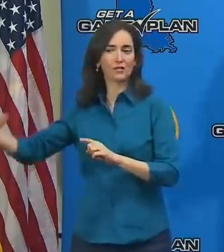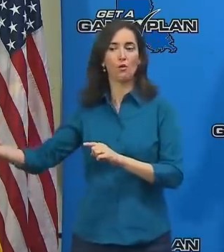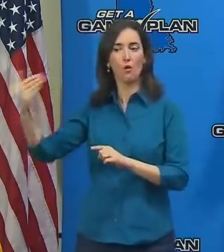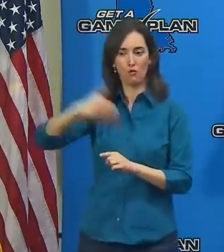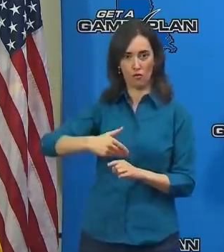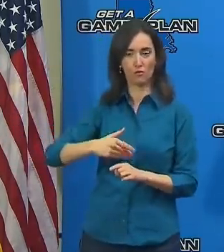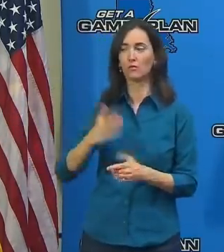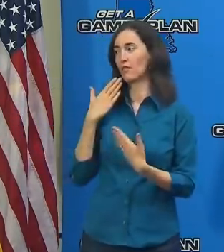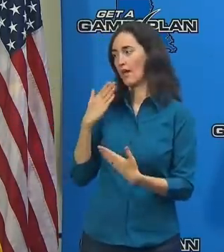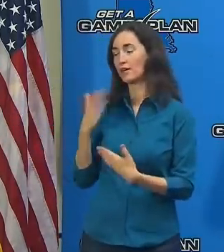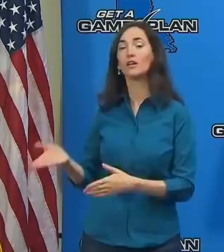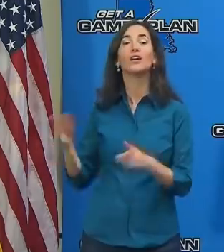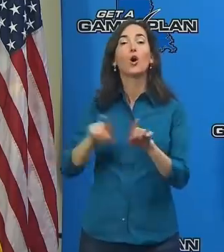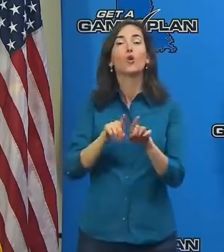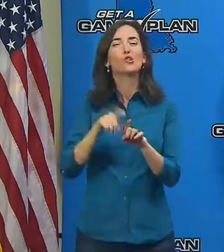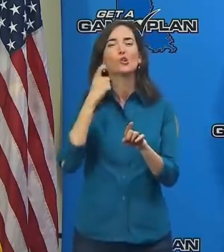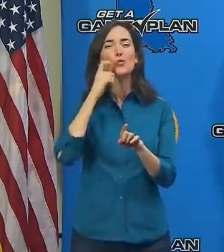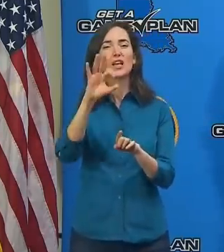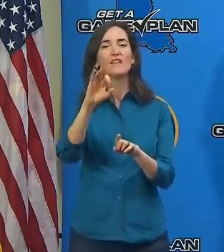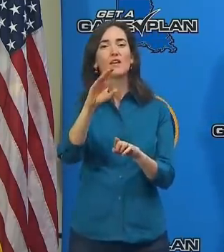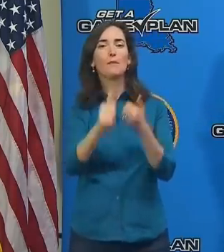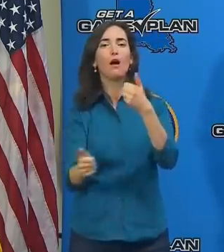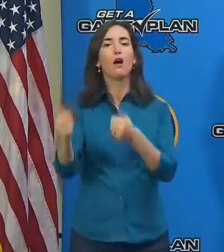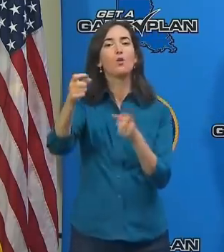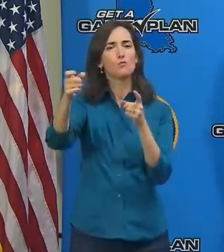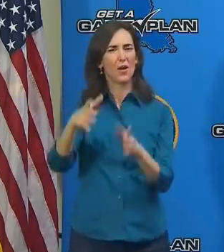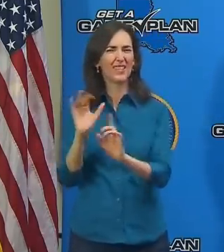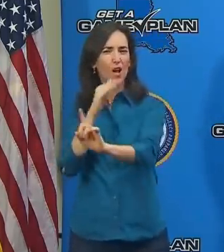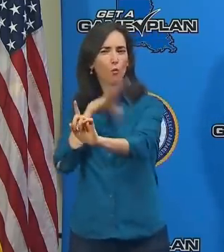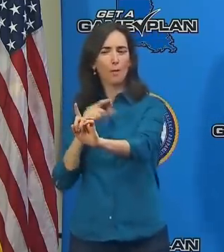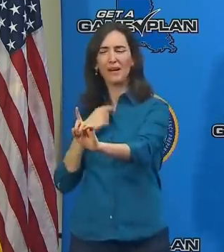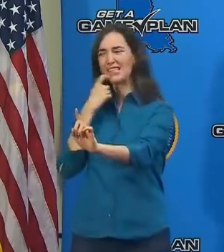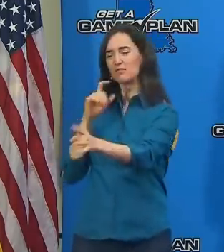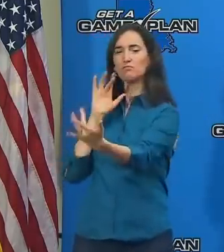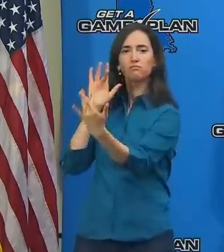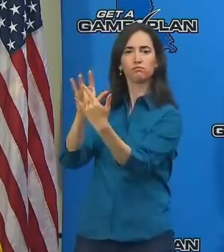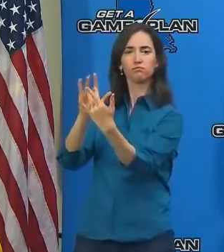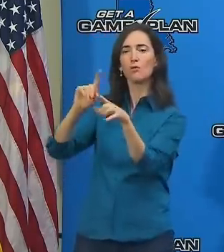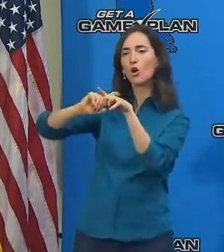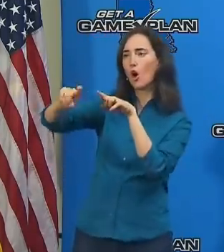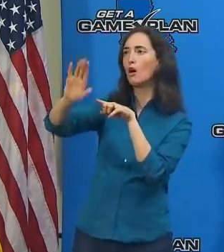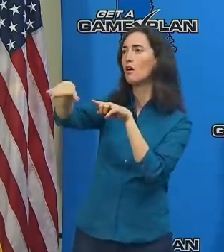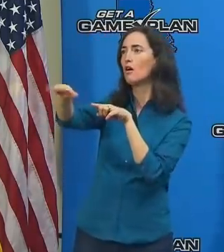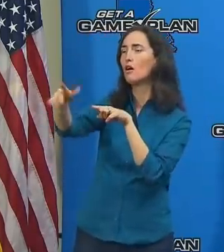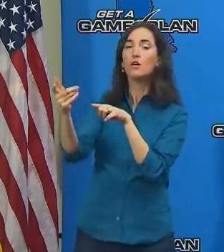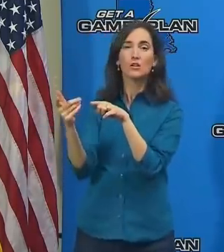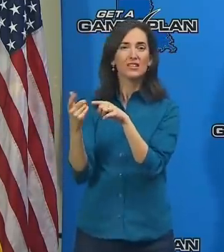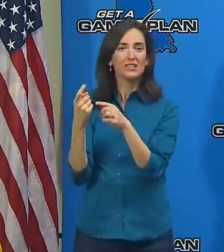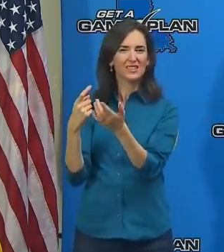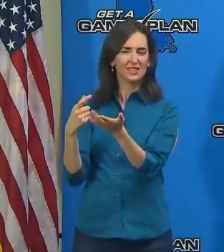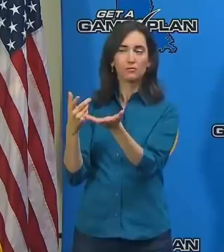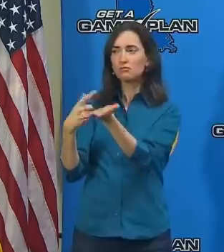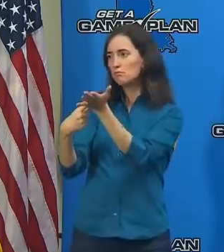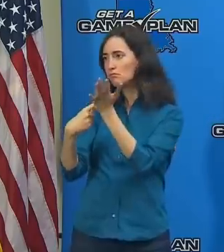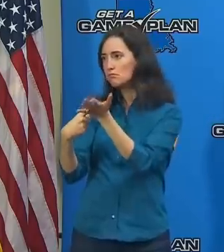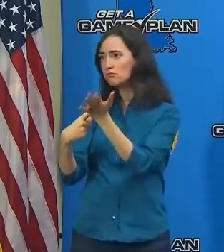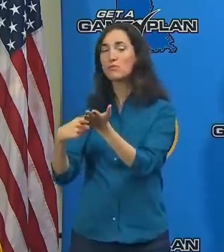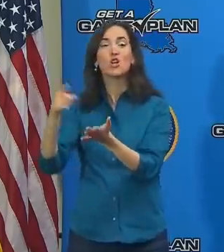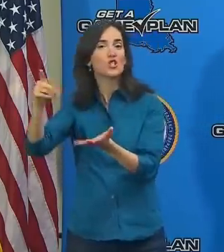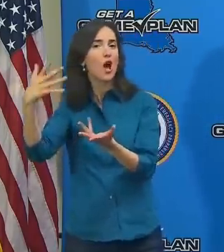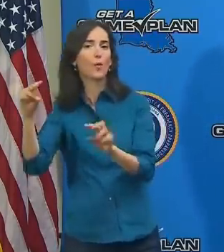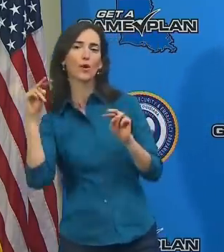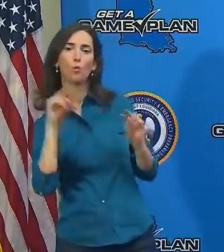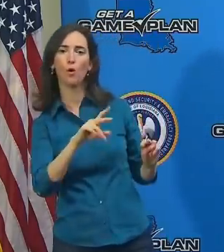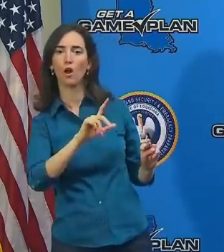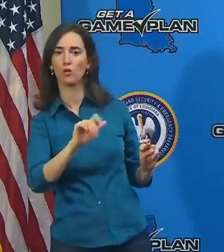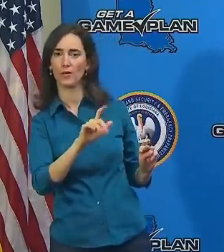FEMA in Washington, and she is very closely watching what's happening here, coordinating with us, and already